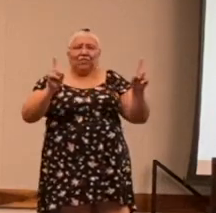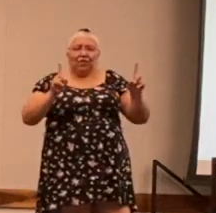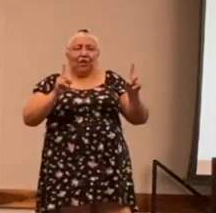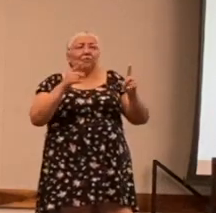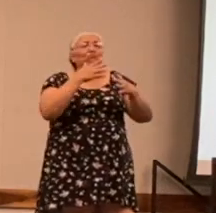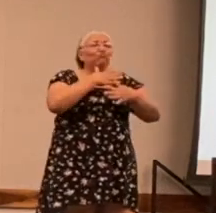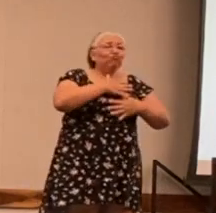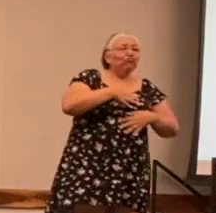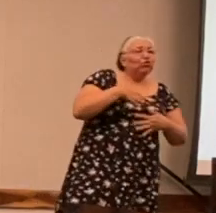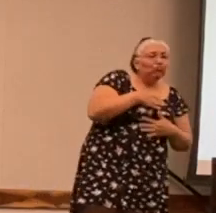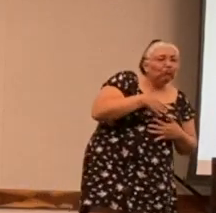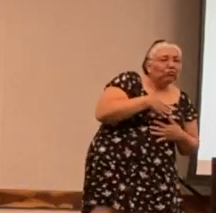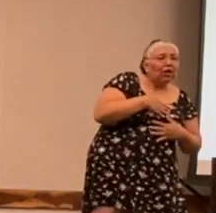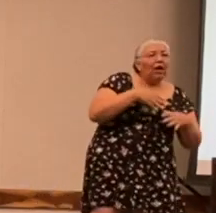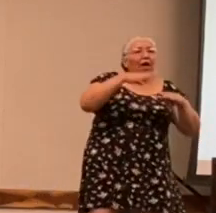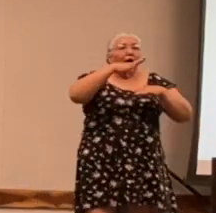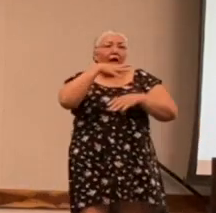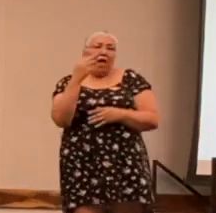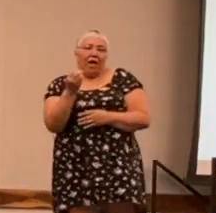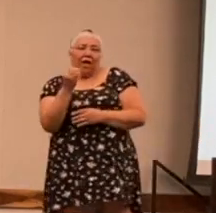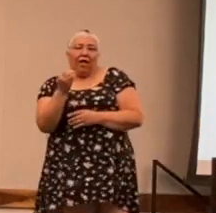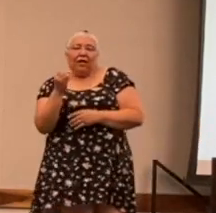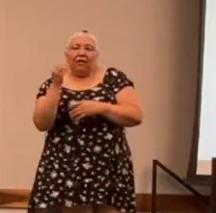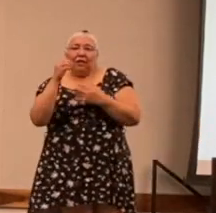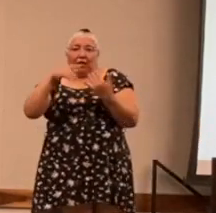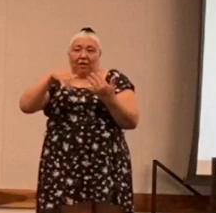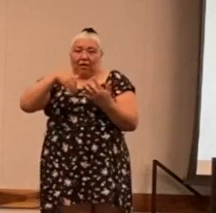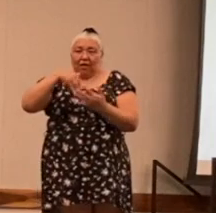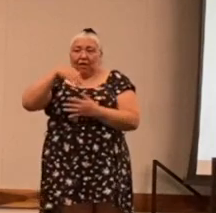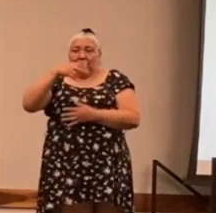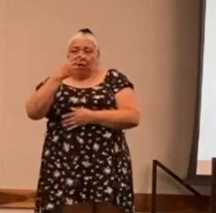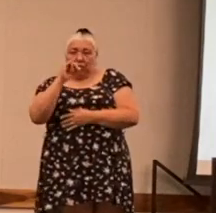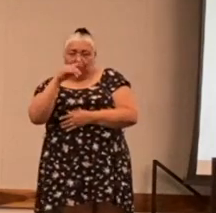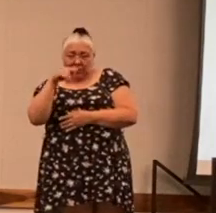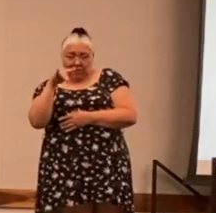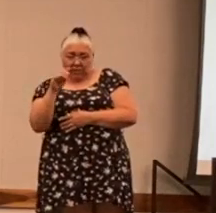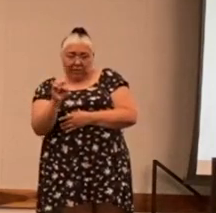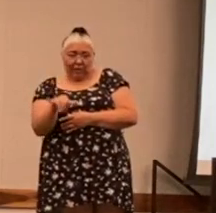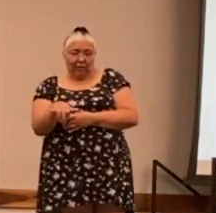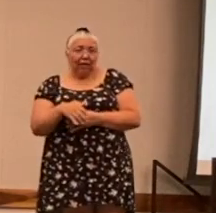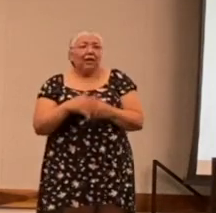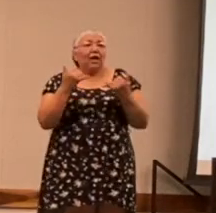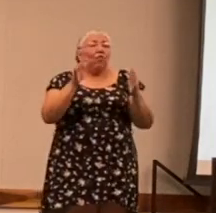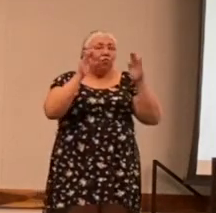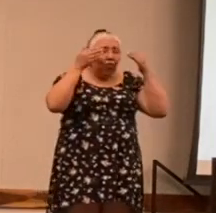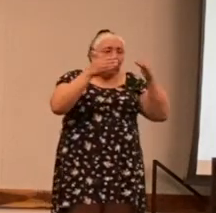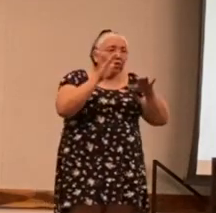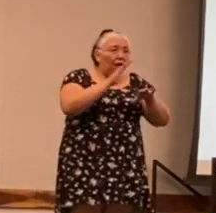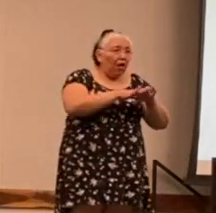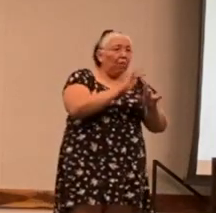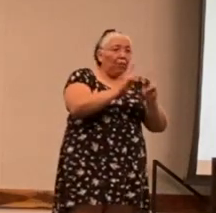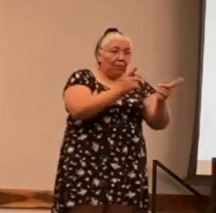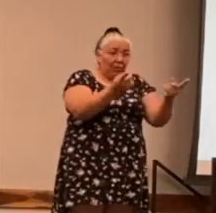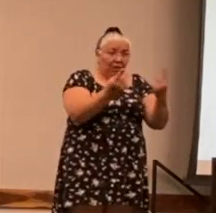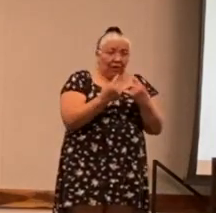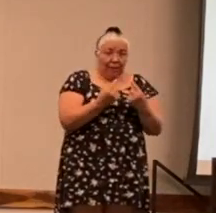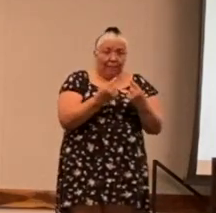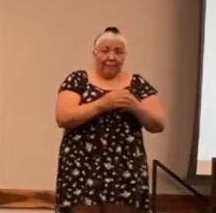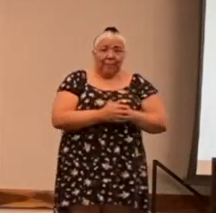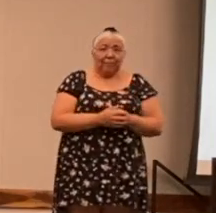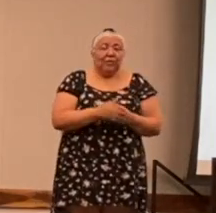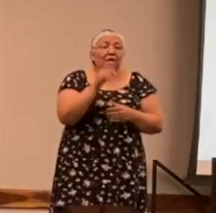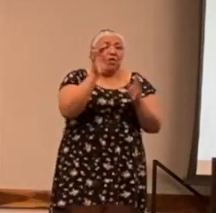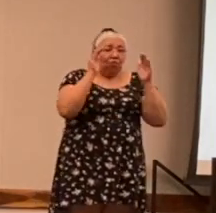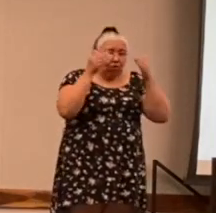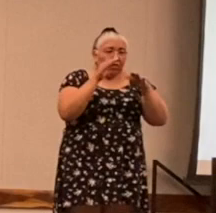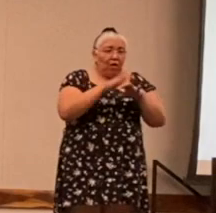entertaining and hospitality. Hospitality actually focuses on the guests. right? It focuses on their